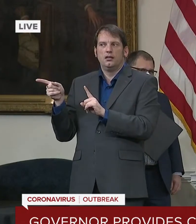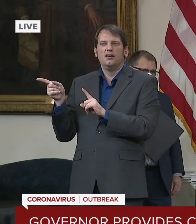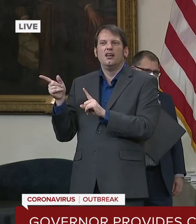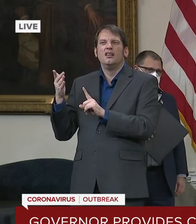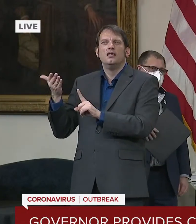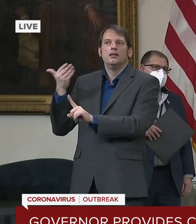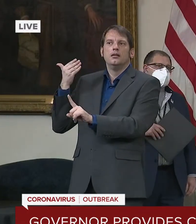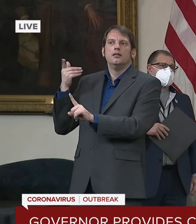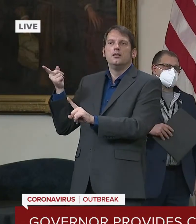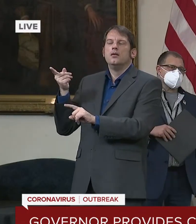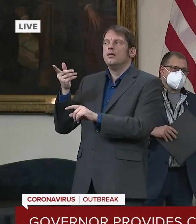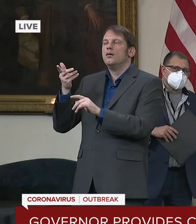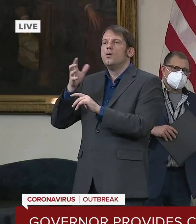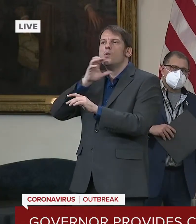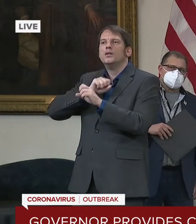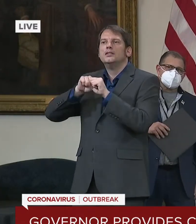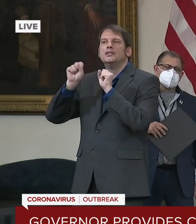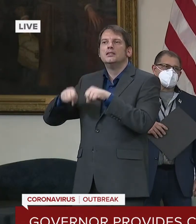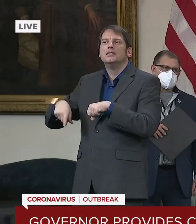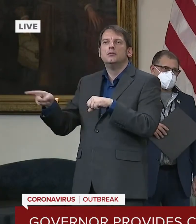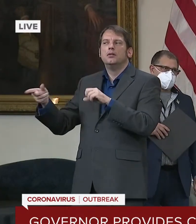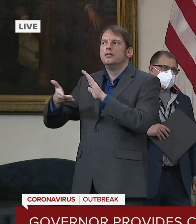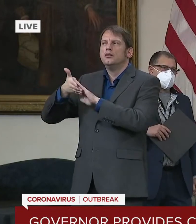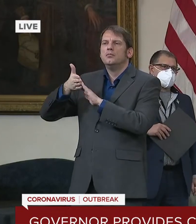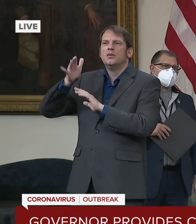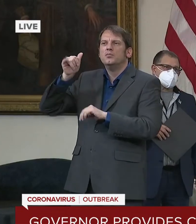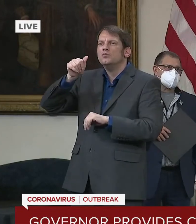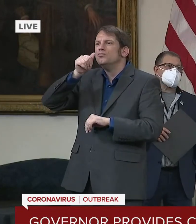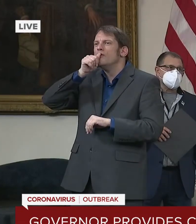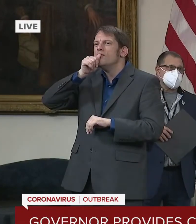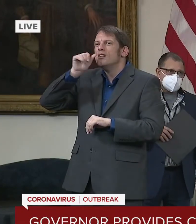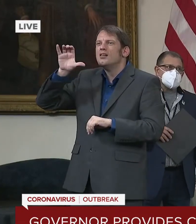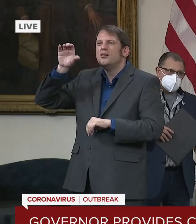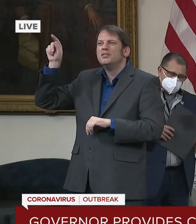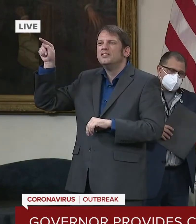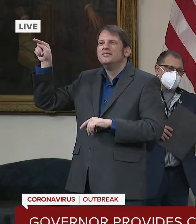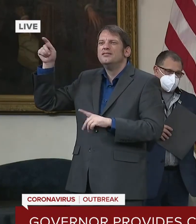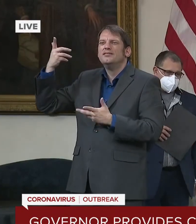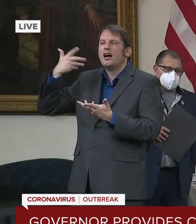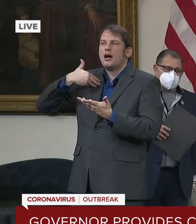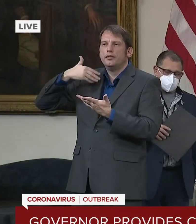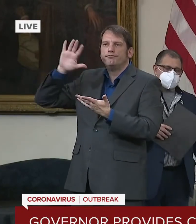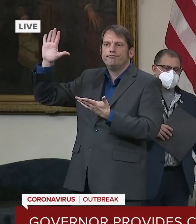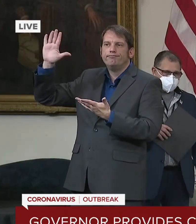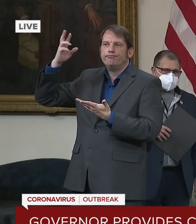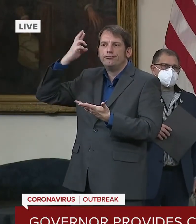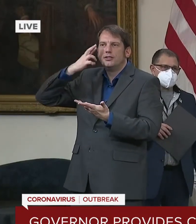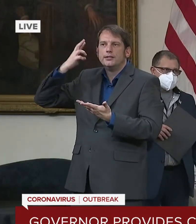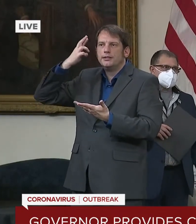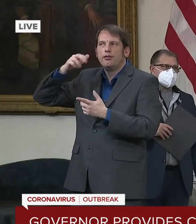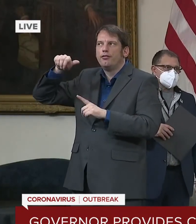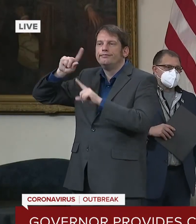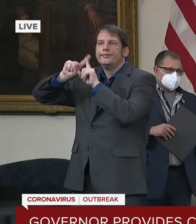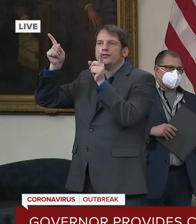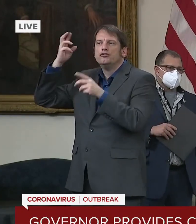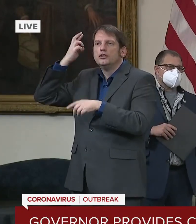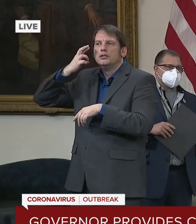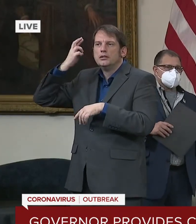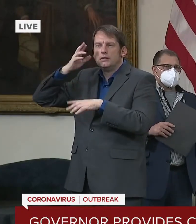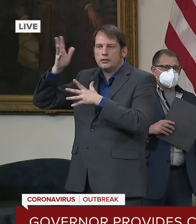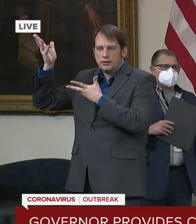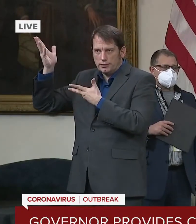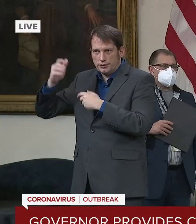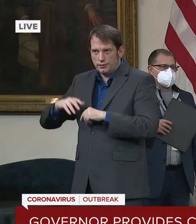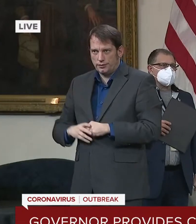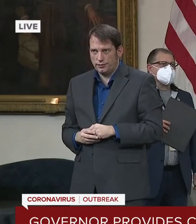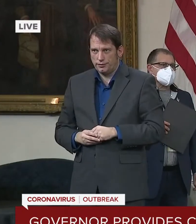run by a private contractor that was for other types of vaccines and other things. I think we've now addressed